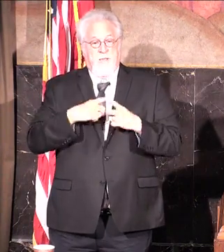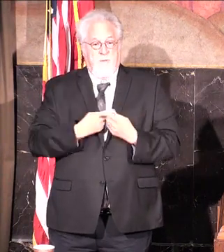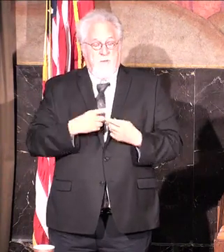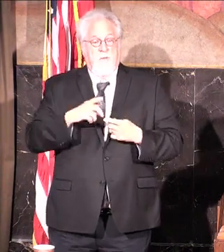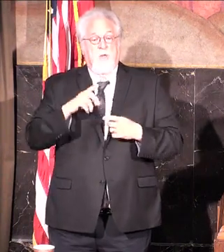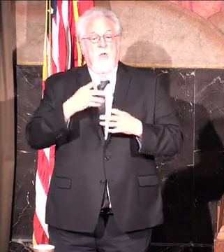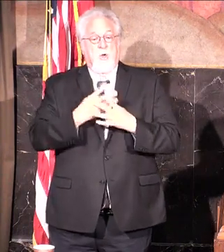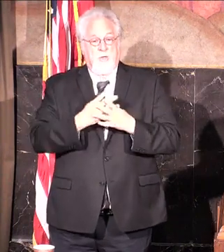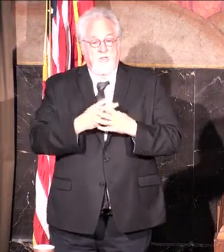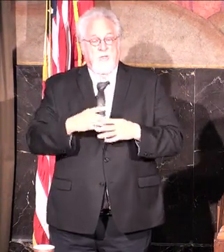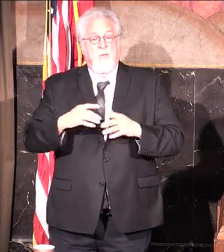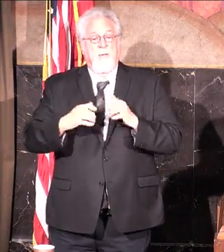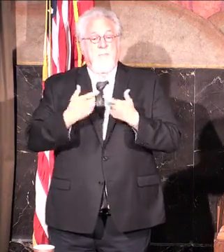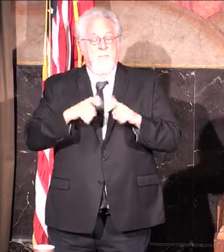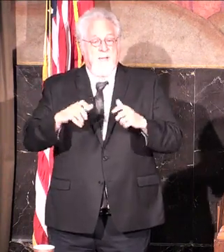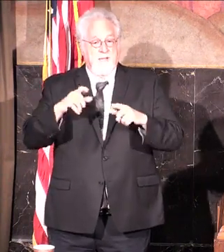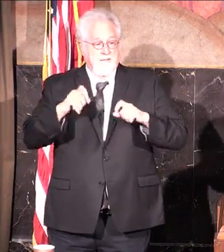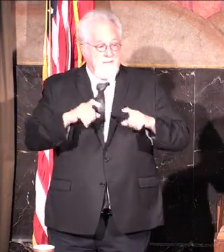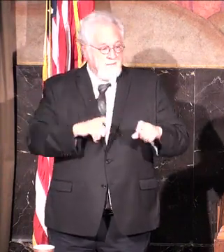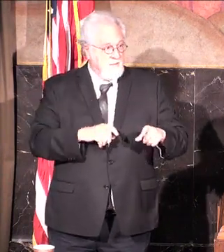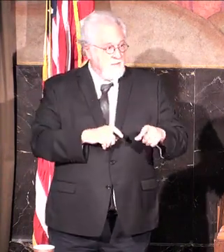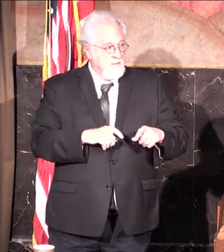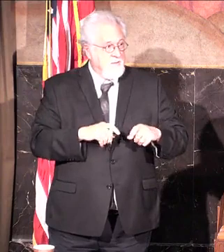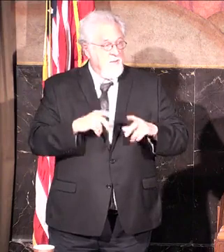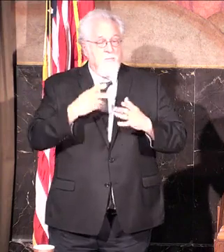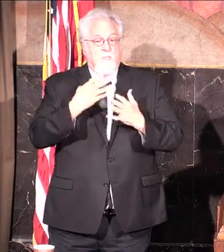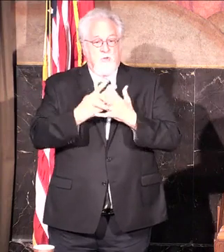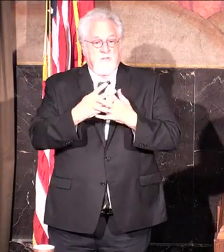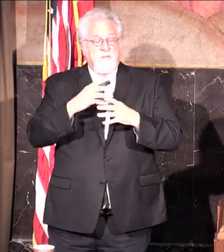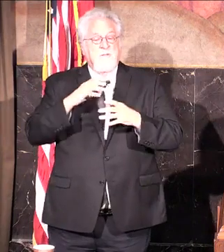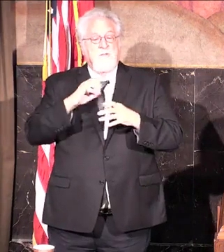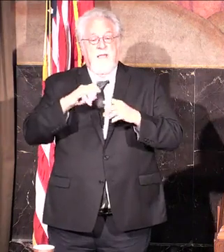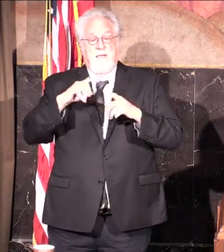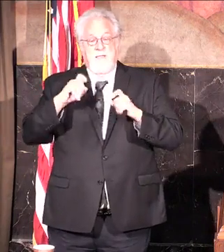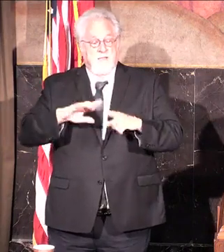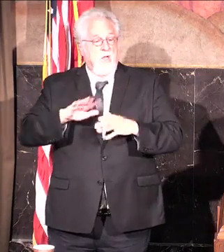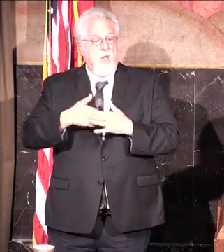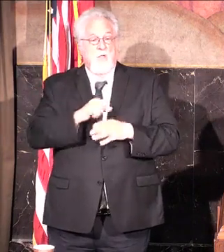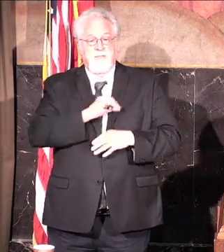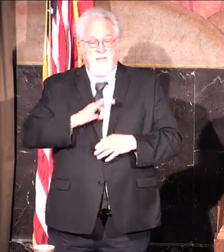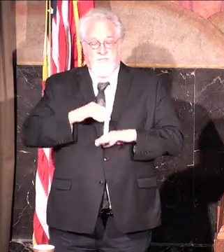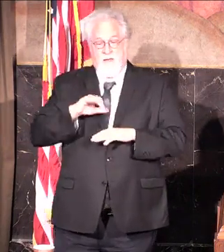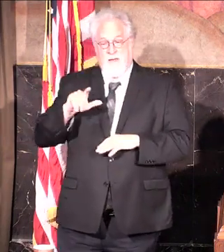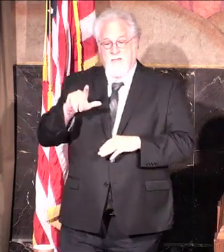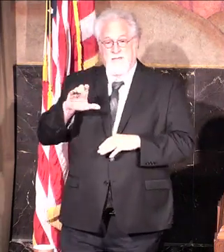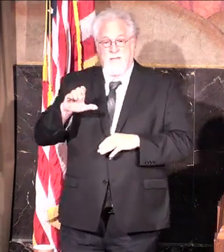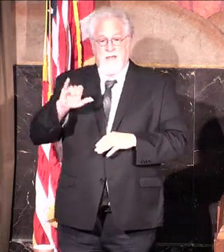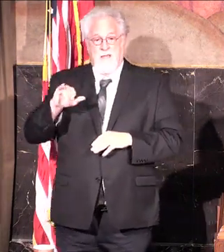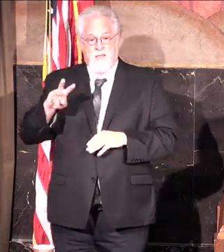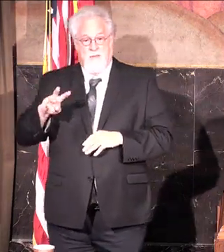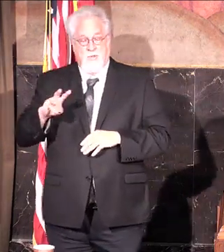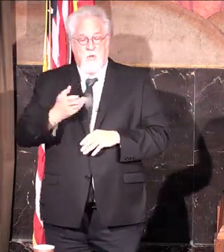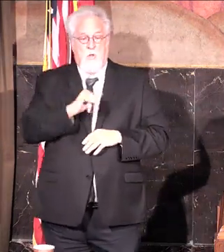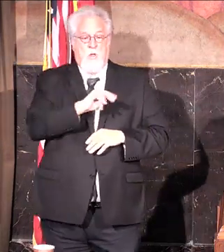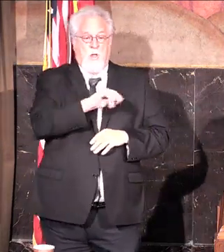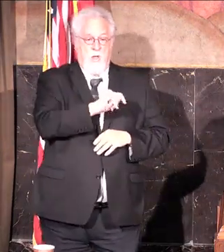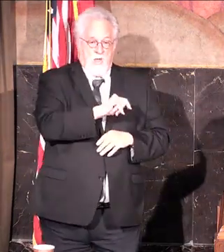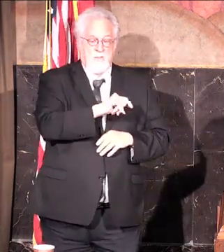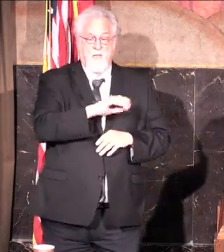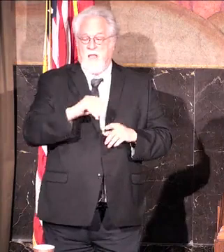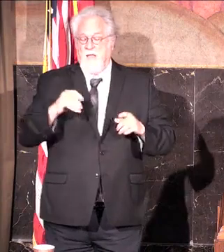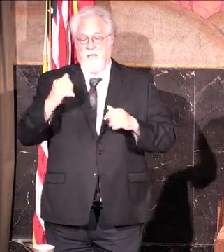mass tested both state-run women's prisons and testing all staff and inmates at LCIW Hunt in April and everyone